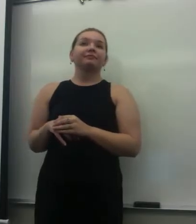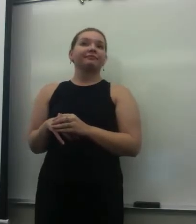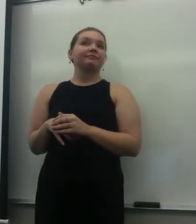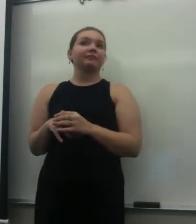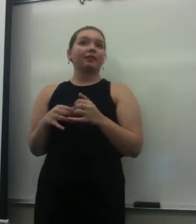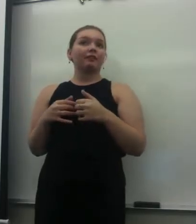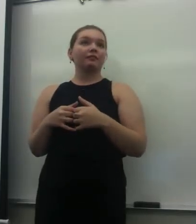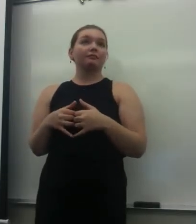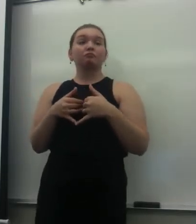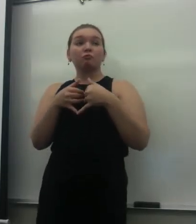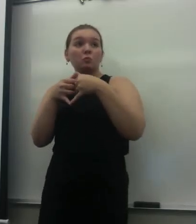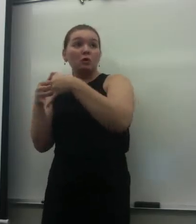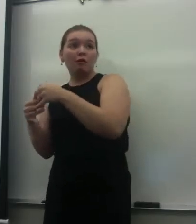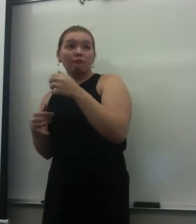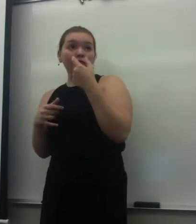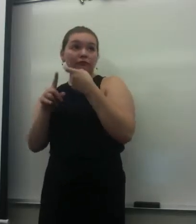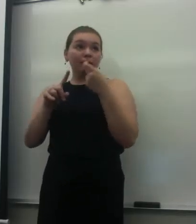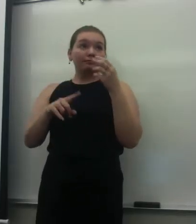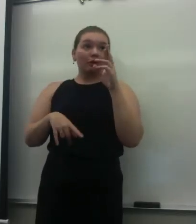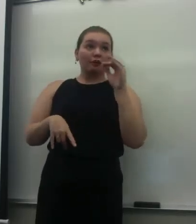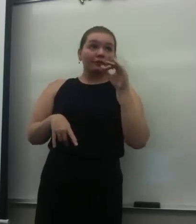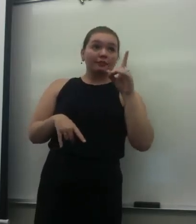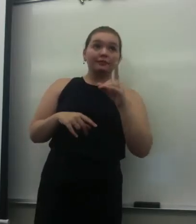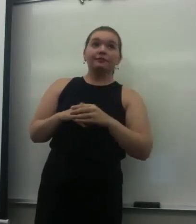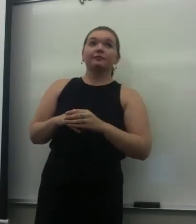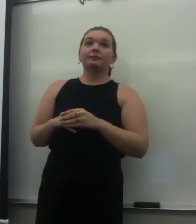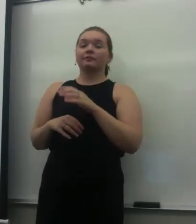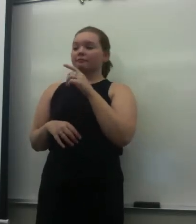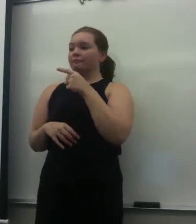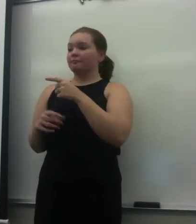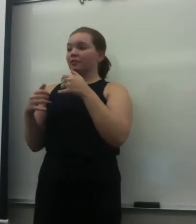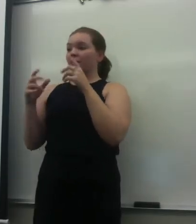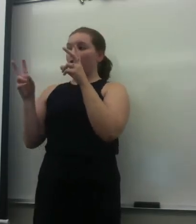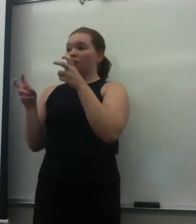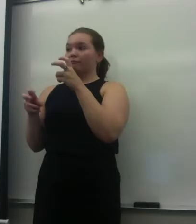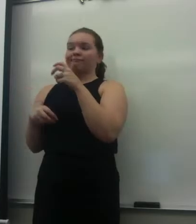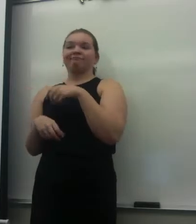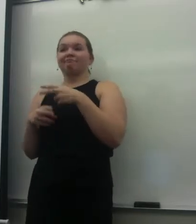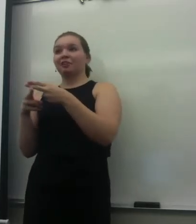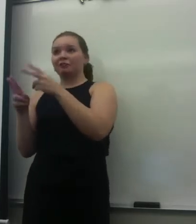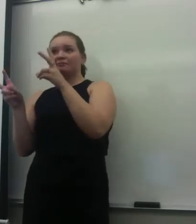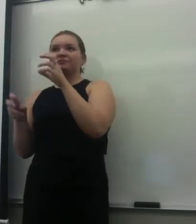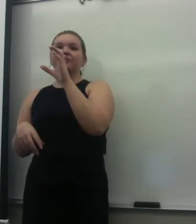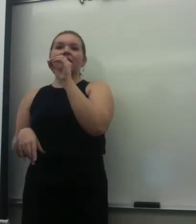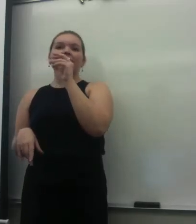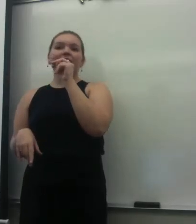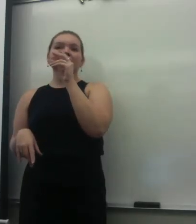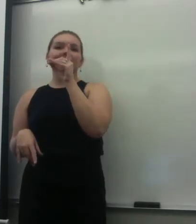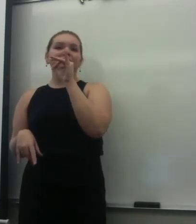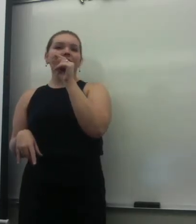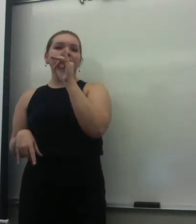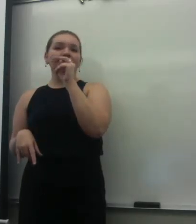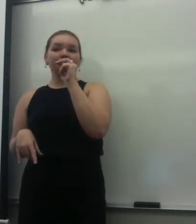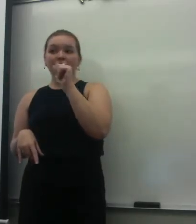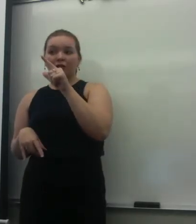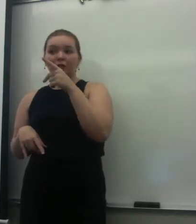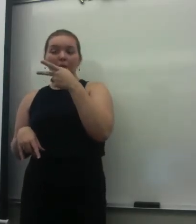by RID, and it's called conditional permit. And that is for all legal settings if you have to call